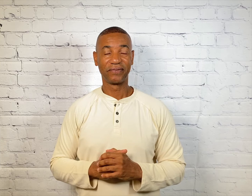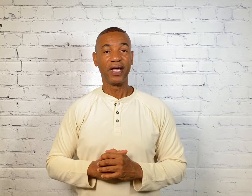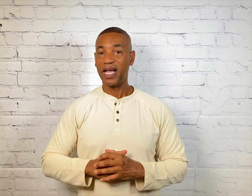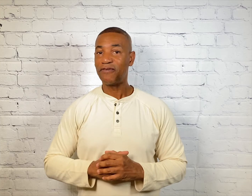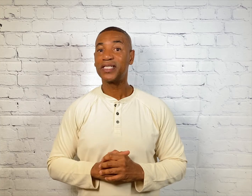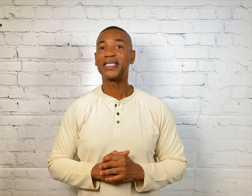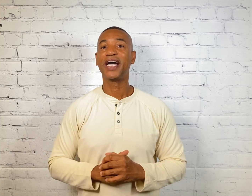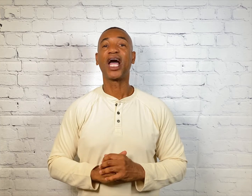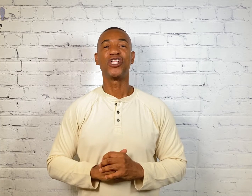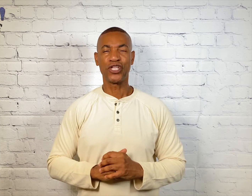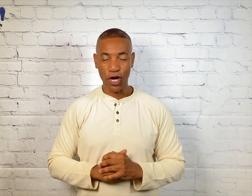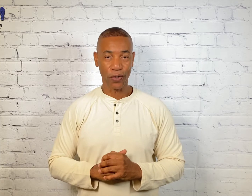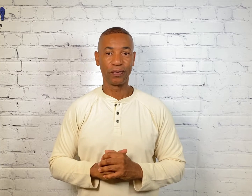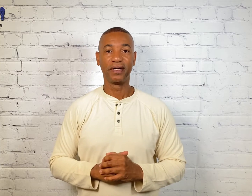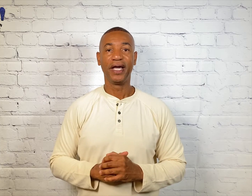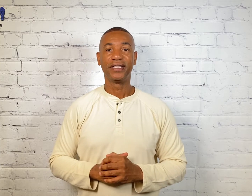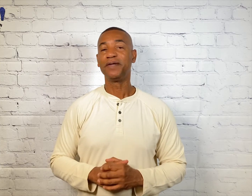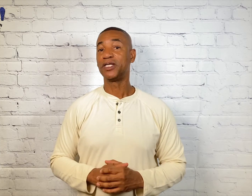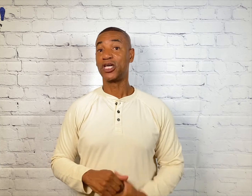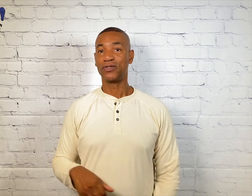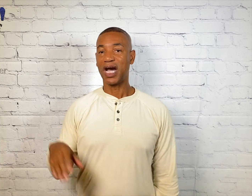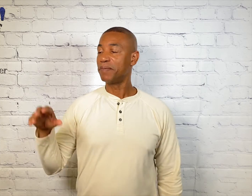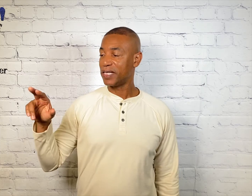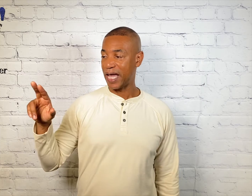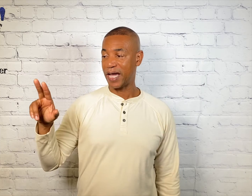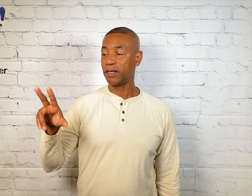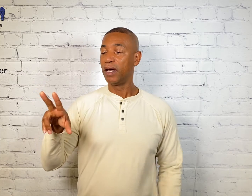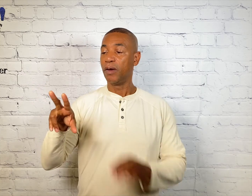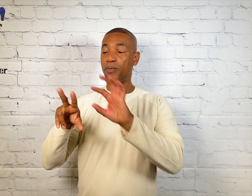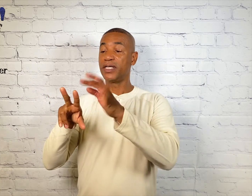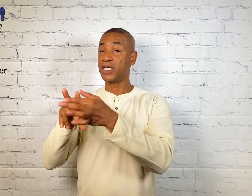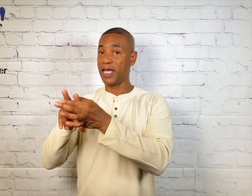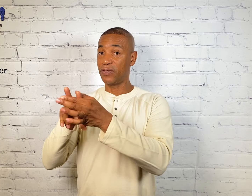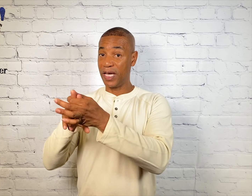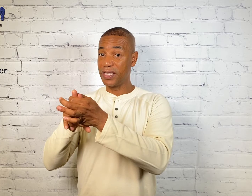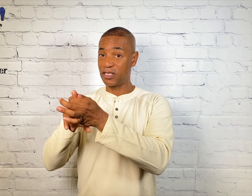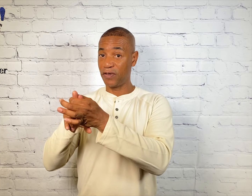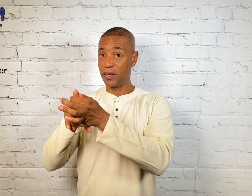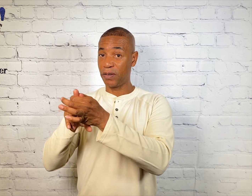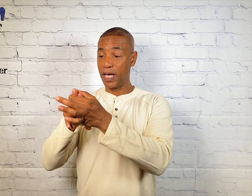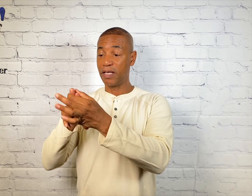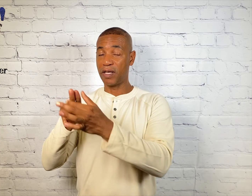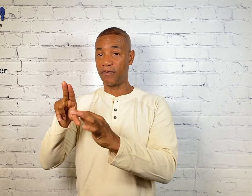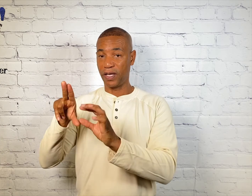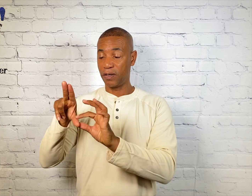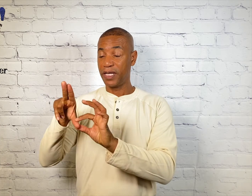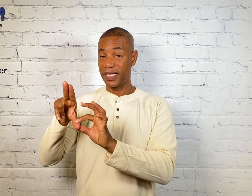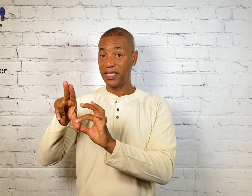Now for the sign no. Simply take your dominant hand, bring together the index finger and the middle finger, take the